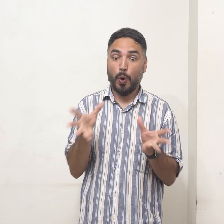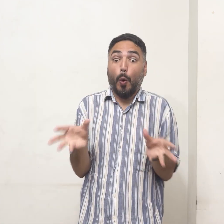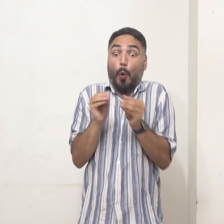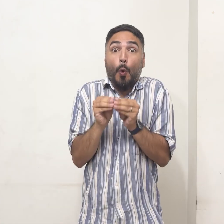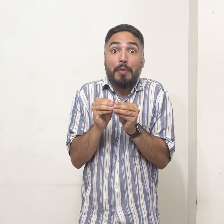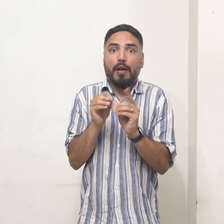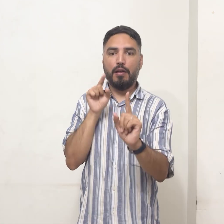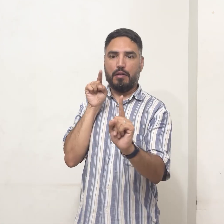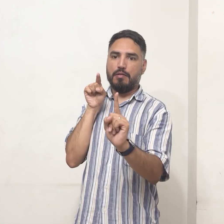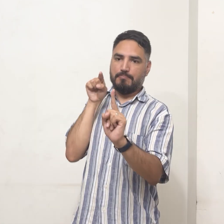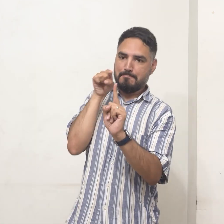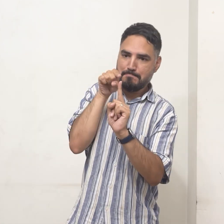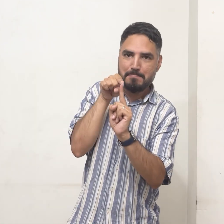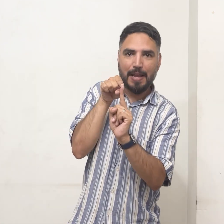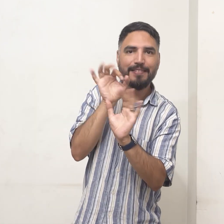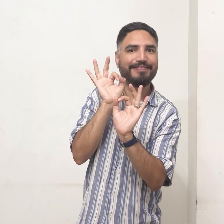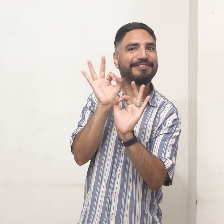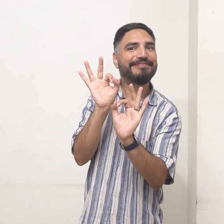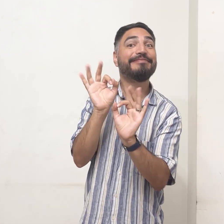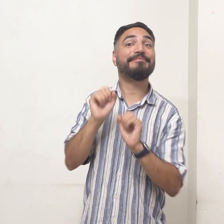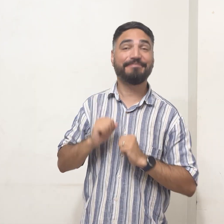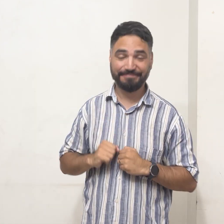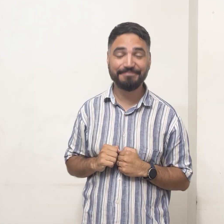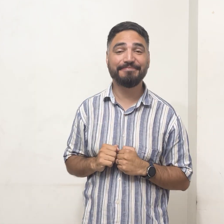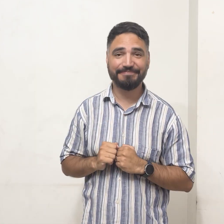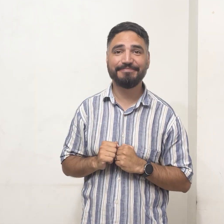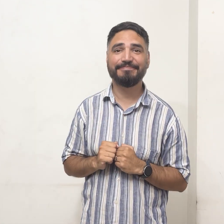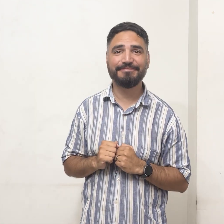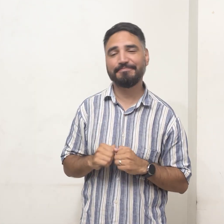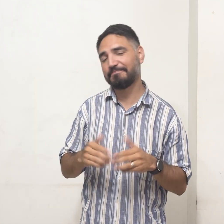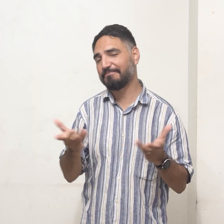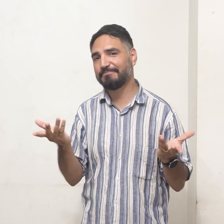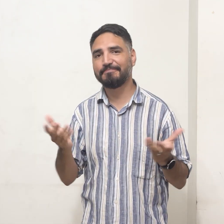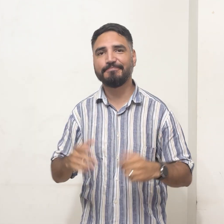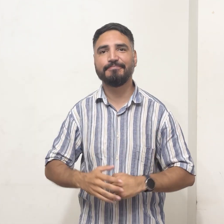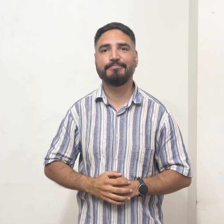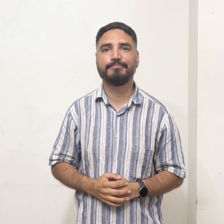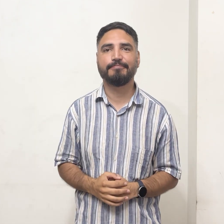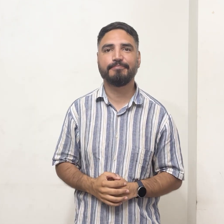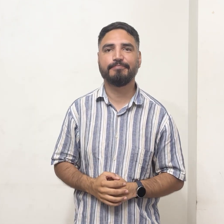synchronize my hands with my face in order to truly communicate well in sign language.